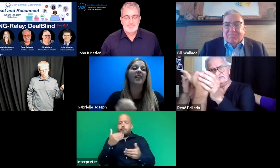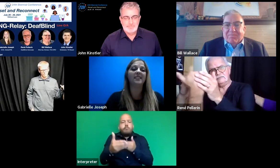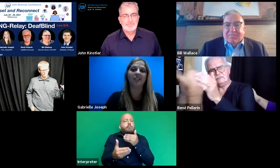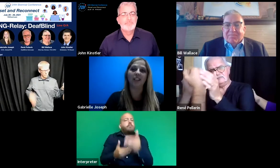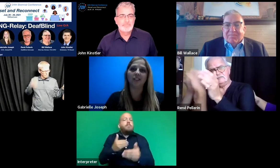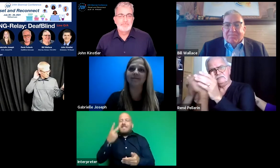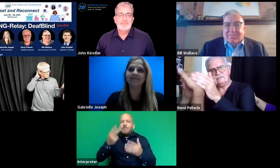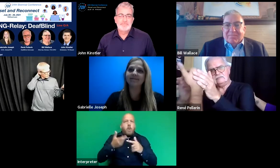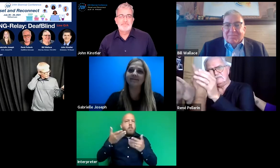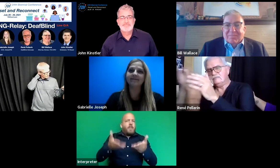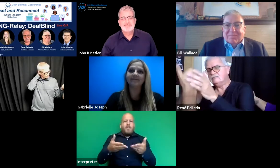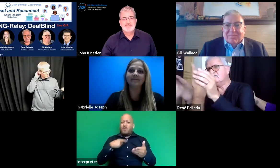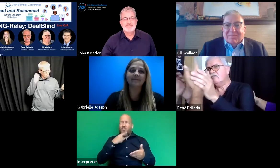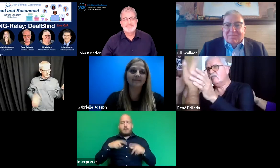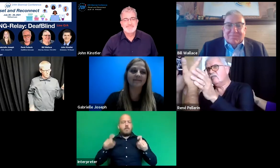that creates the change.